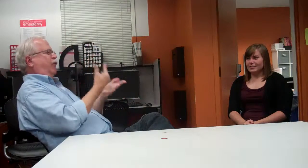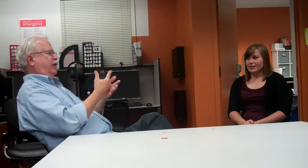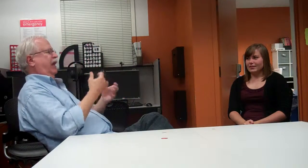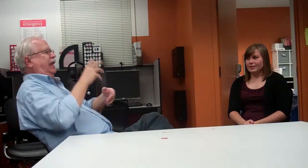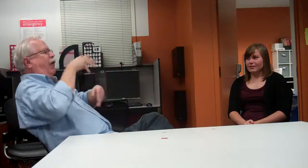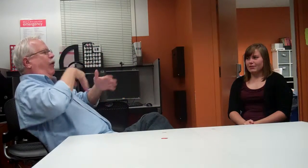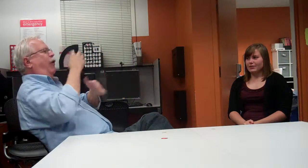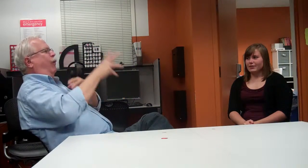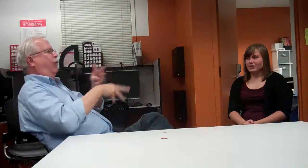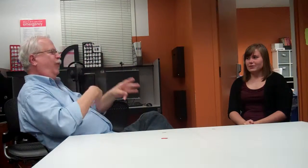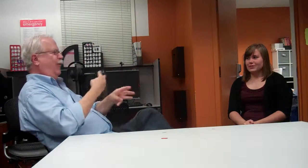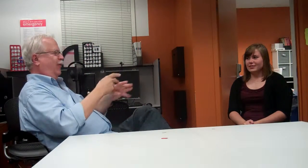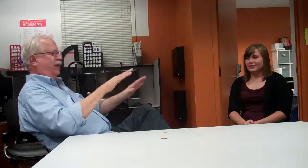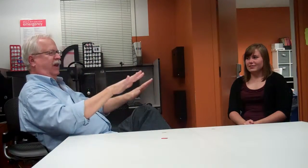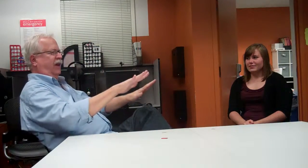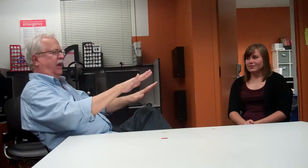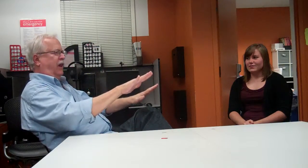And then I finally graduated.